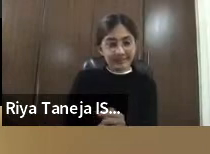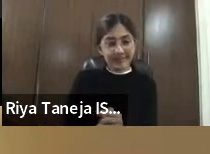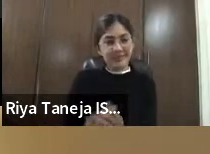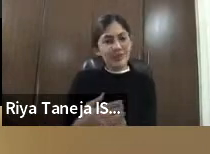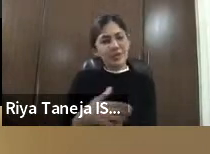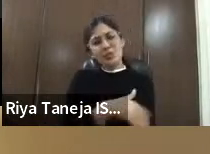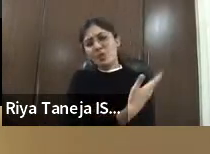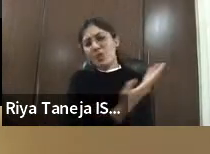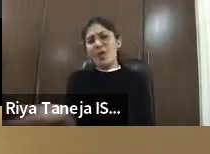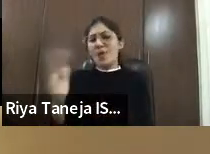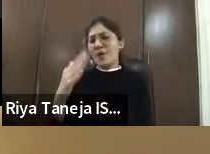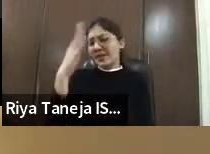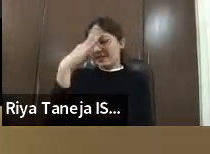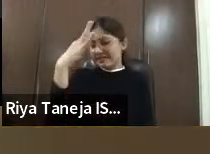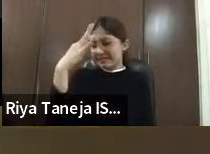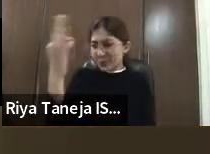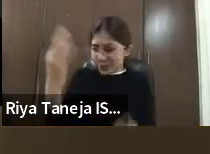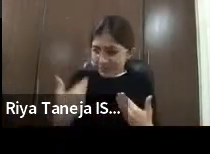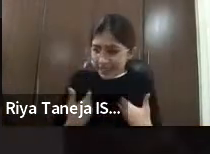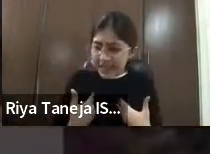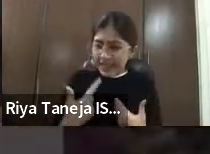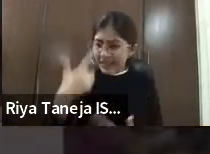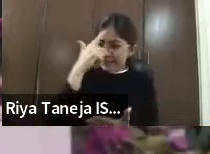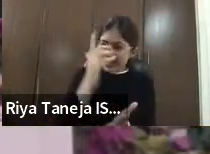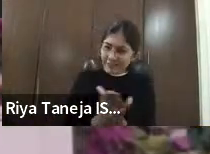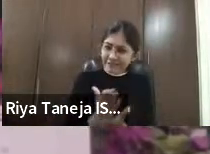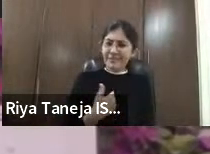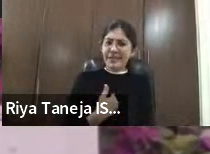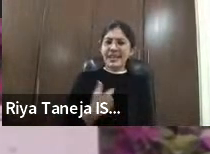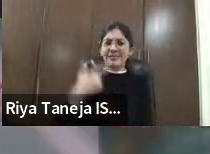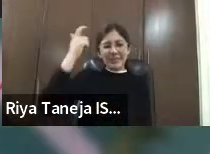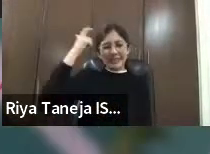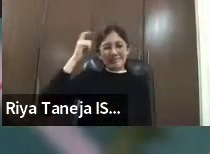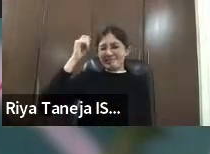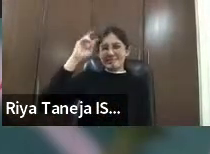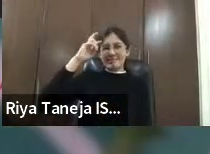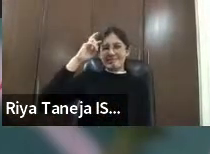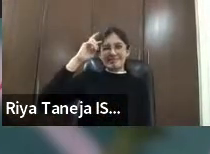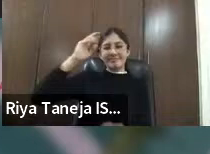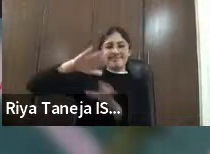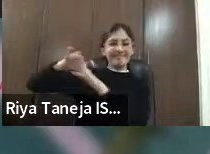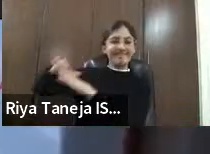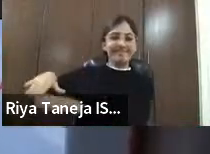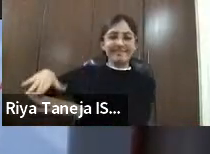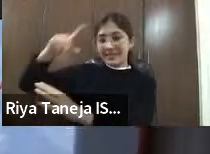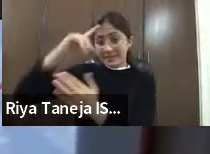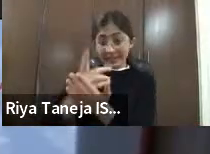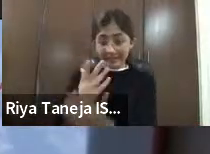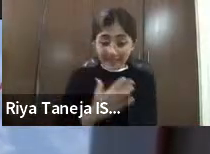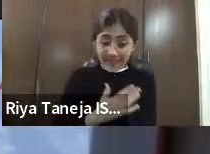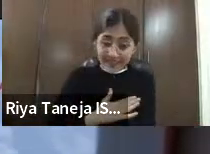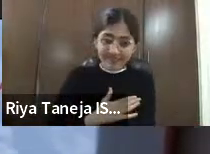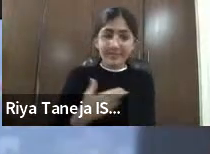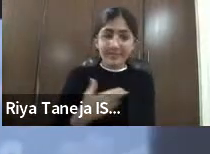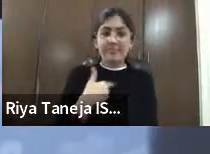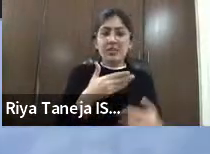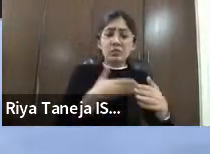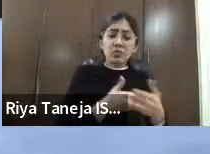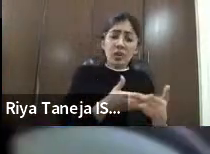spite of that little voice in their head. I don't know if my struggle or my success is as